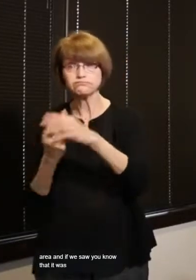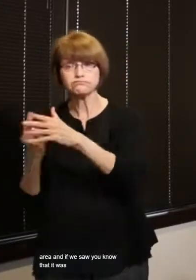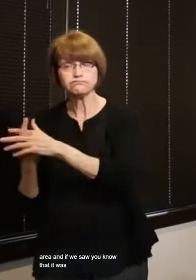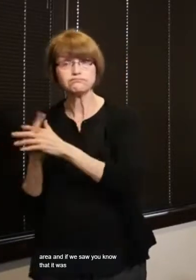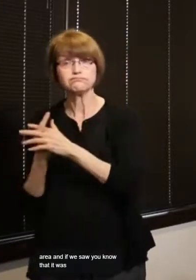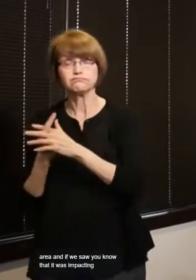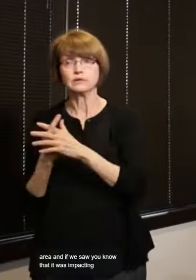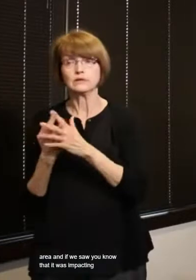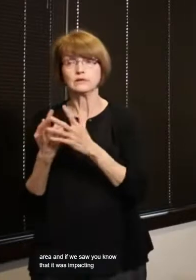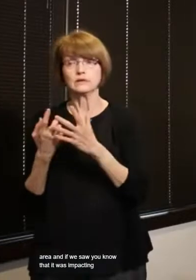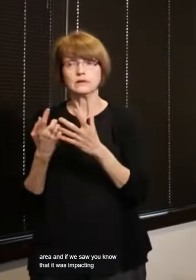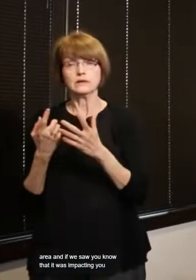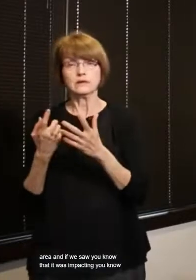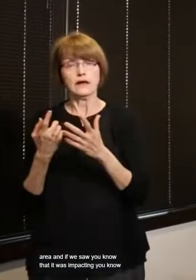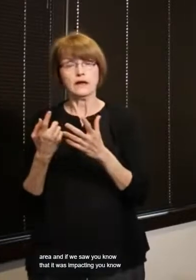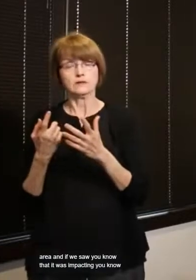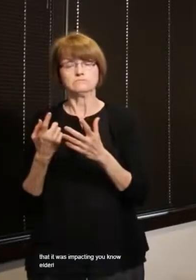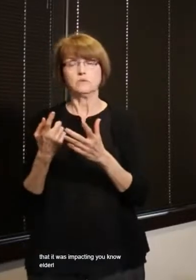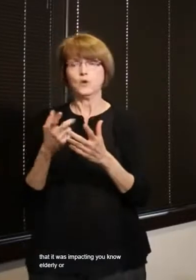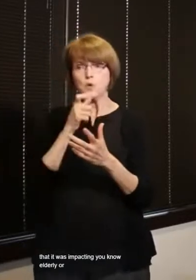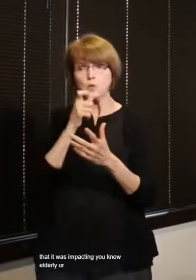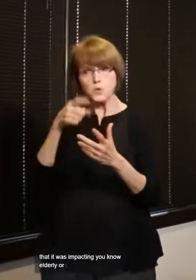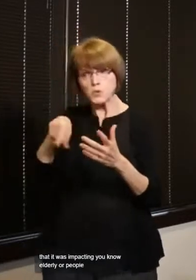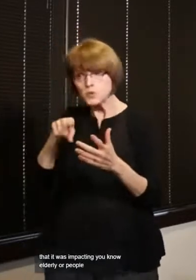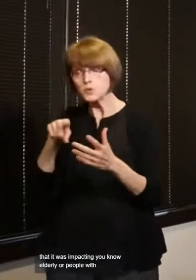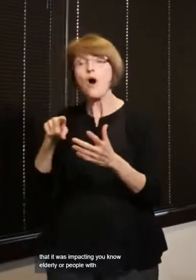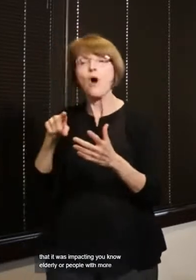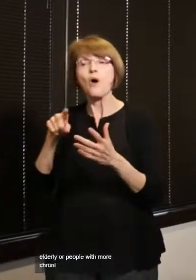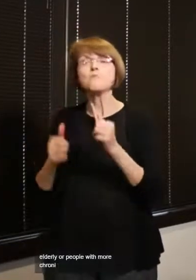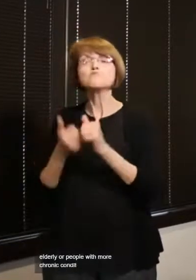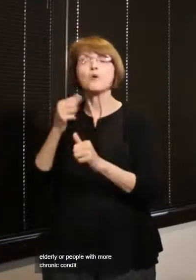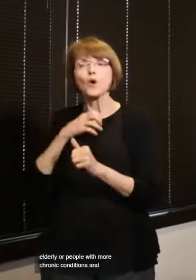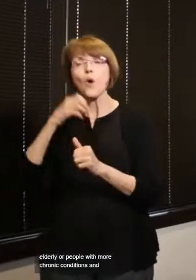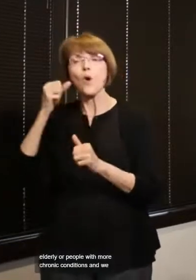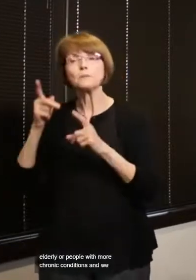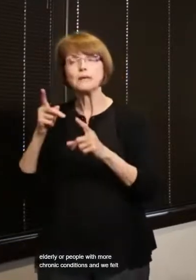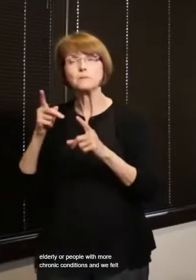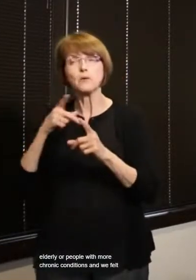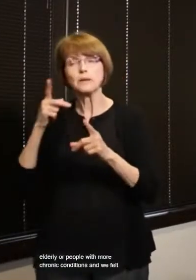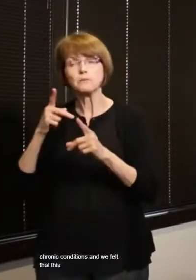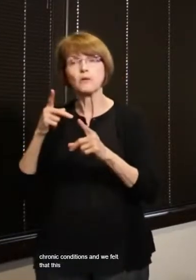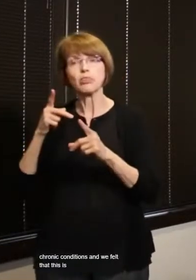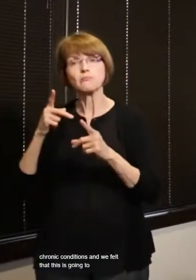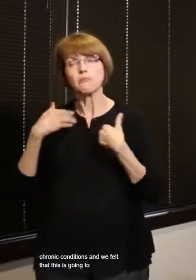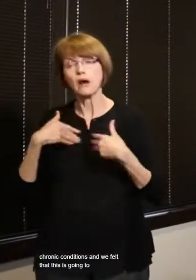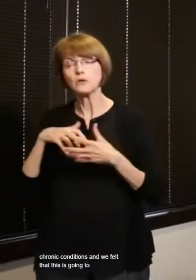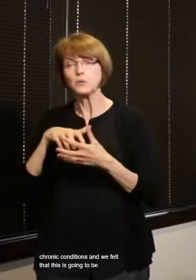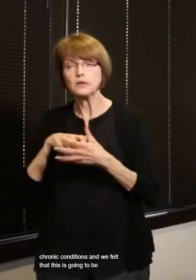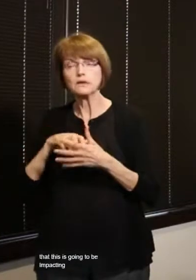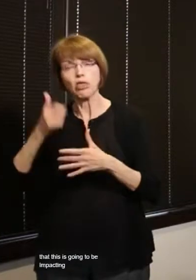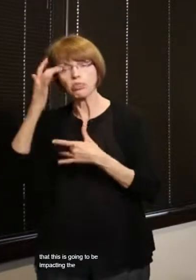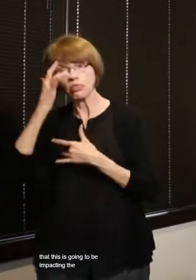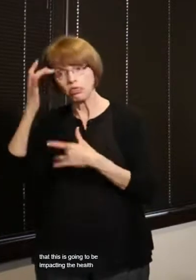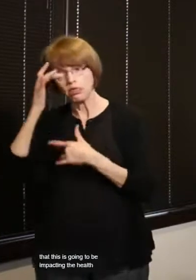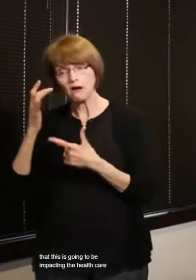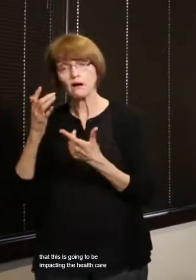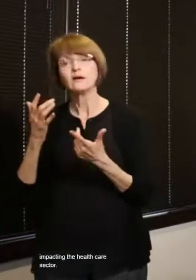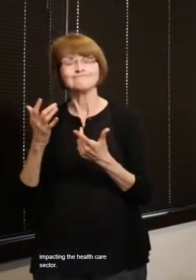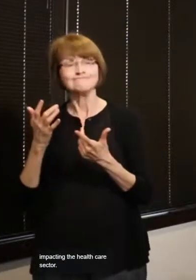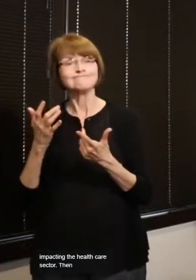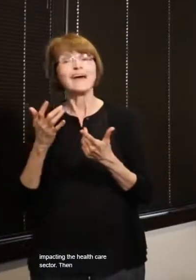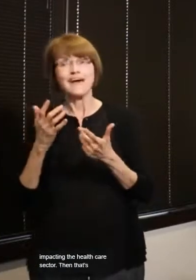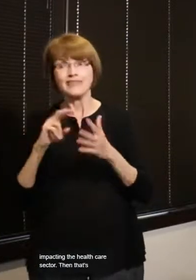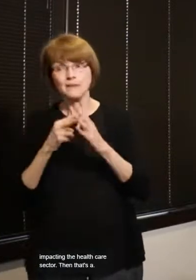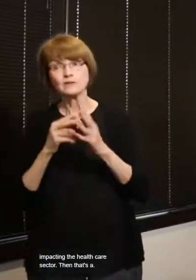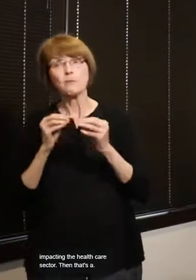impacting, elderly or people with more chronic conditions, and we felt that this was going to be impacting the healthcare sector,